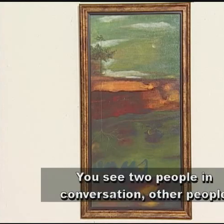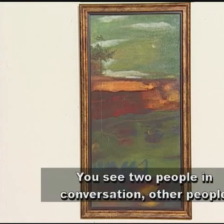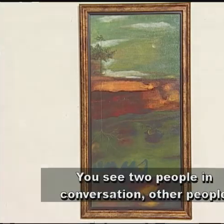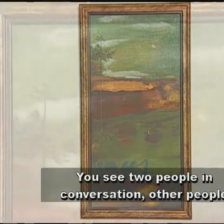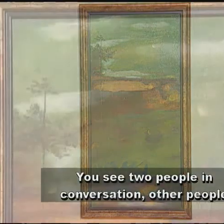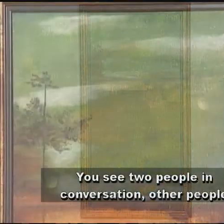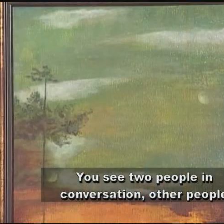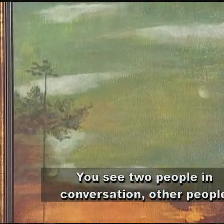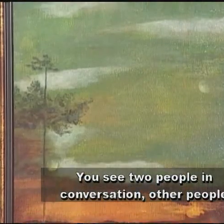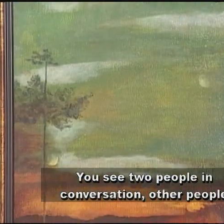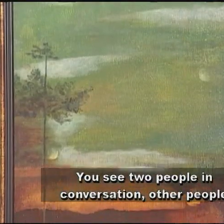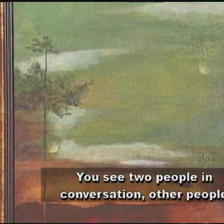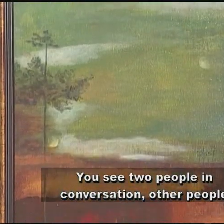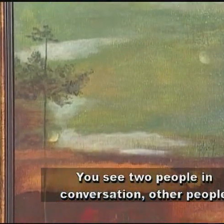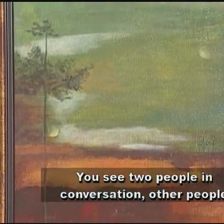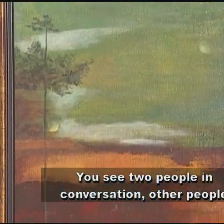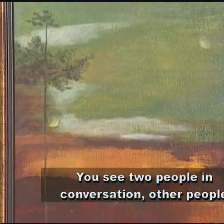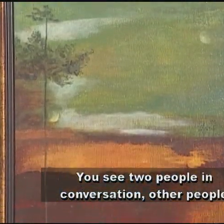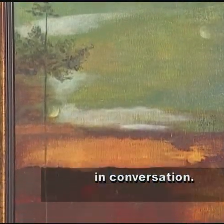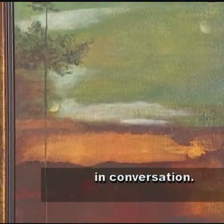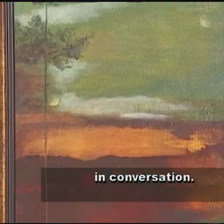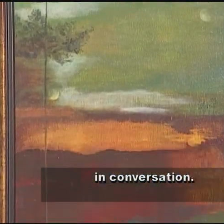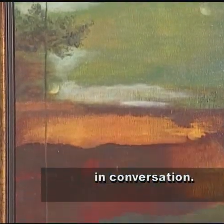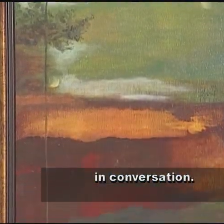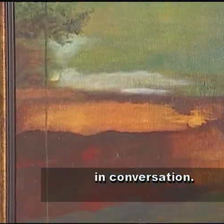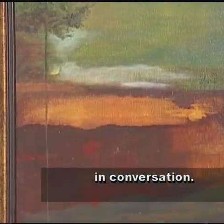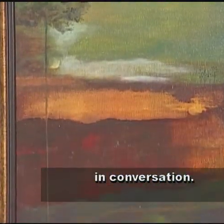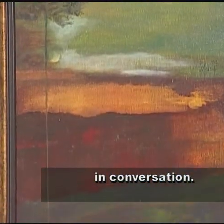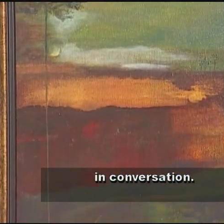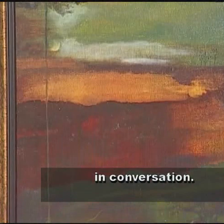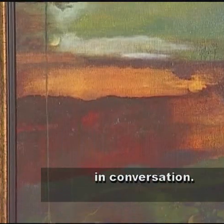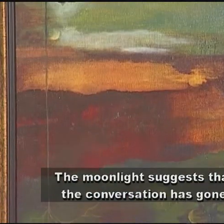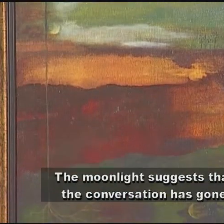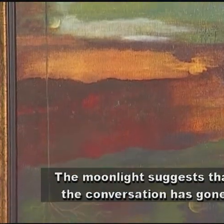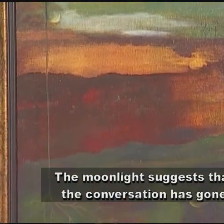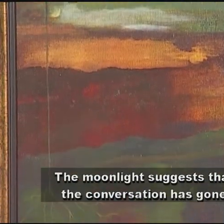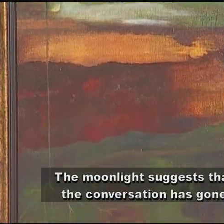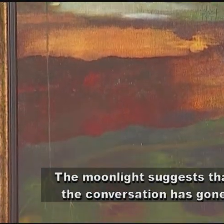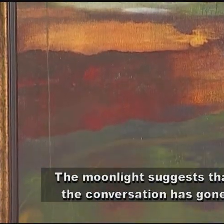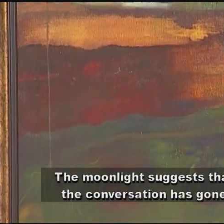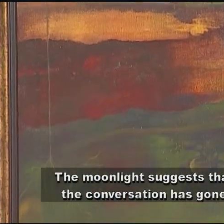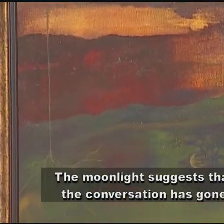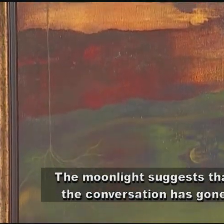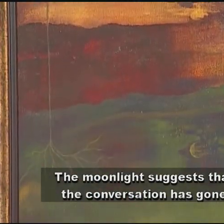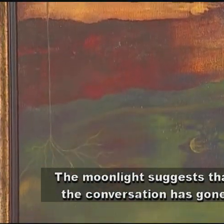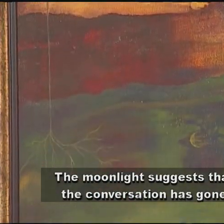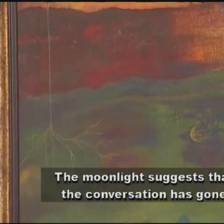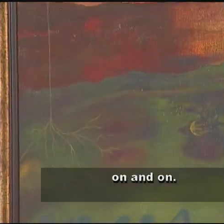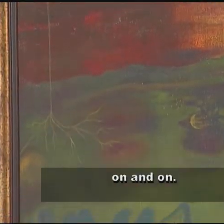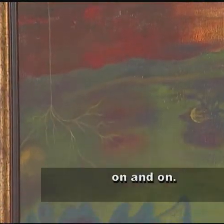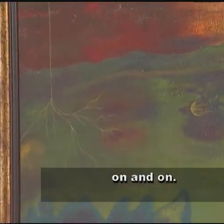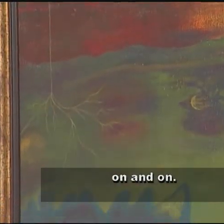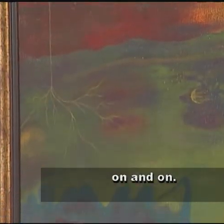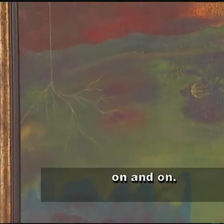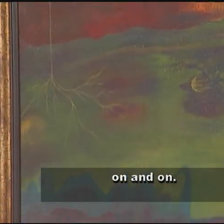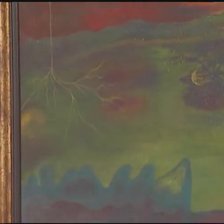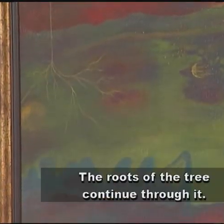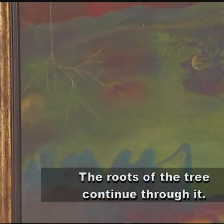sky. You see two people in conversation, other people in conversation. The moonlight suggests that the conversation has gone on and